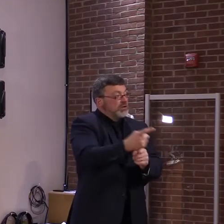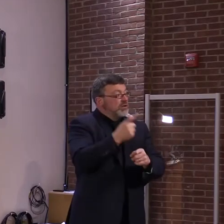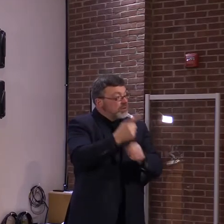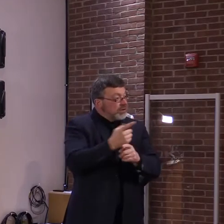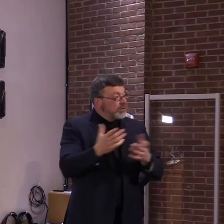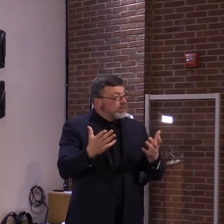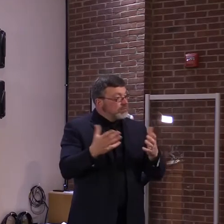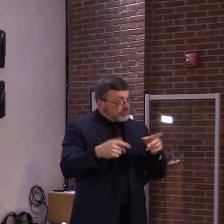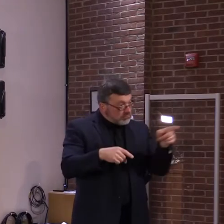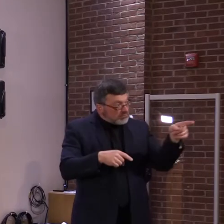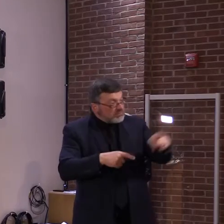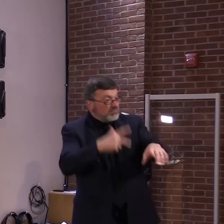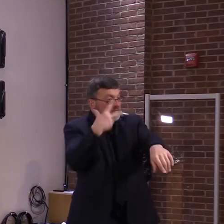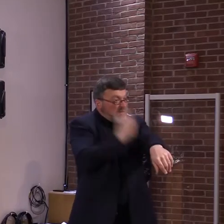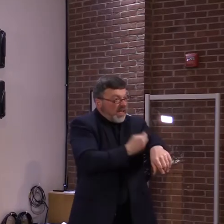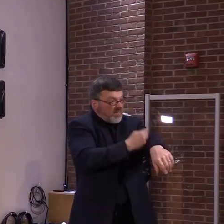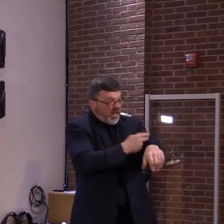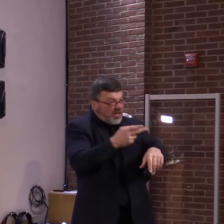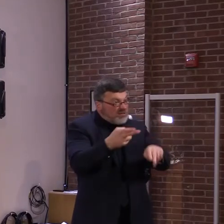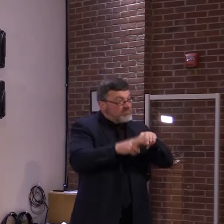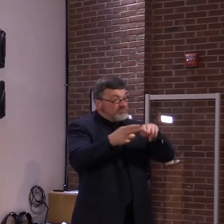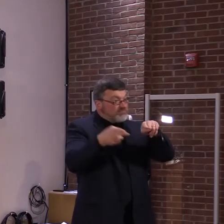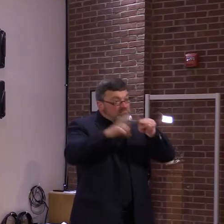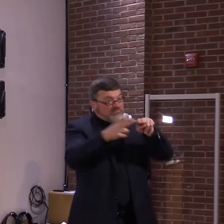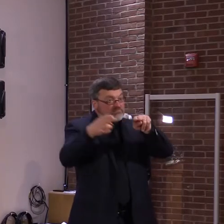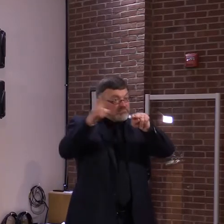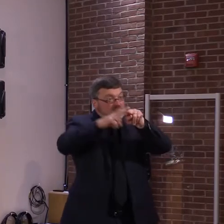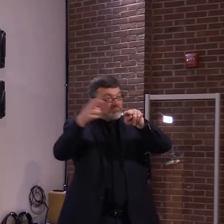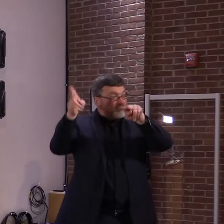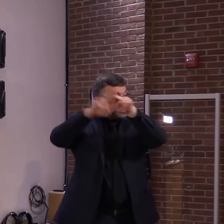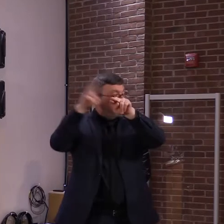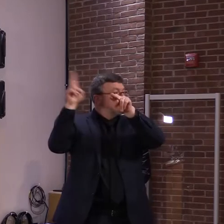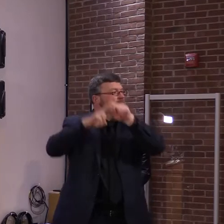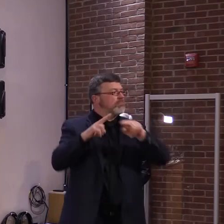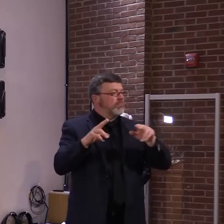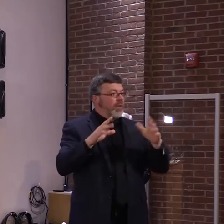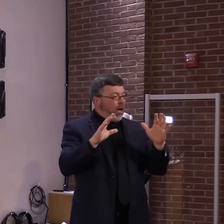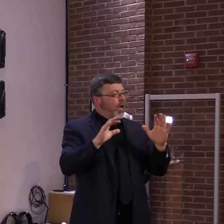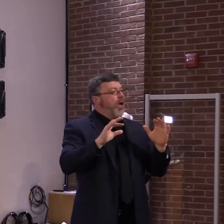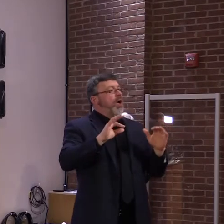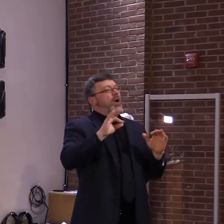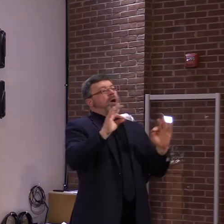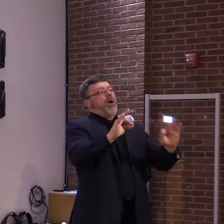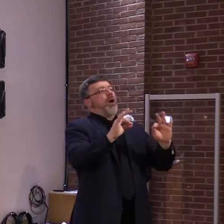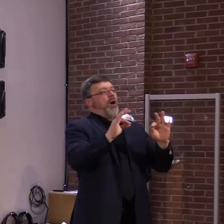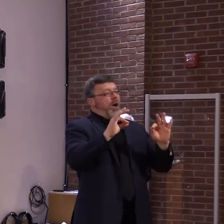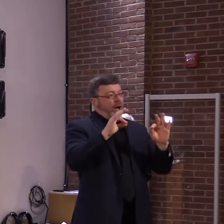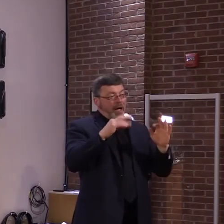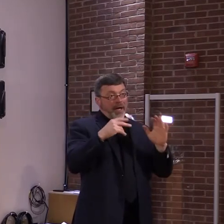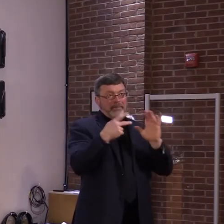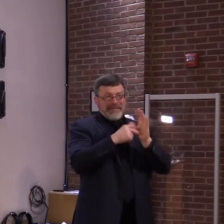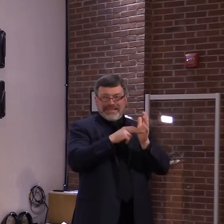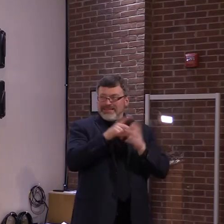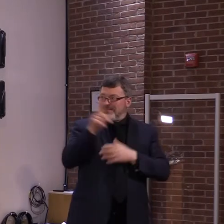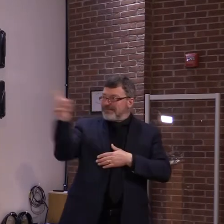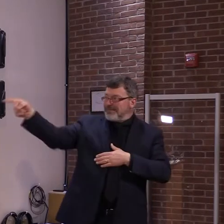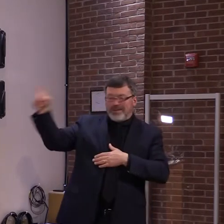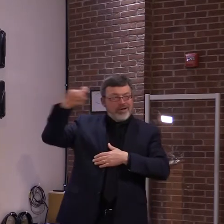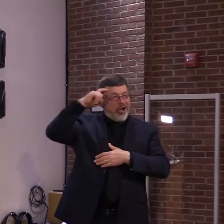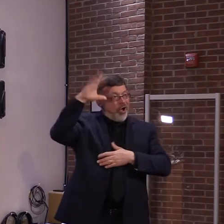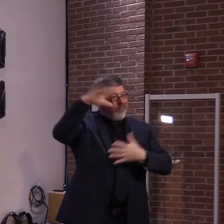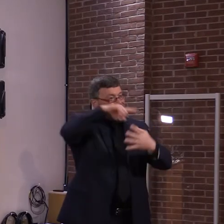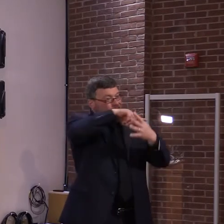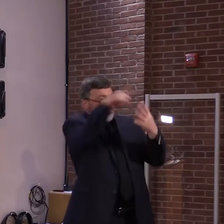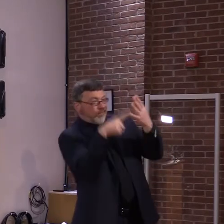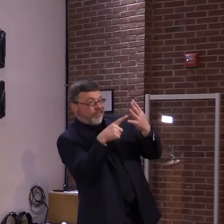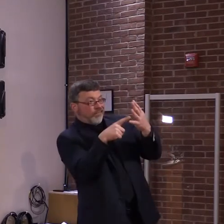trends, we can make it to that proverbial promised land on schedule. When it comes to vaccination, as